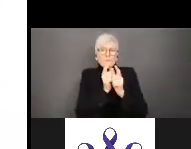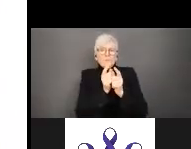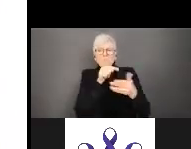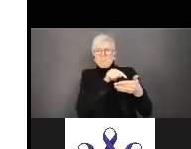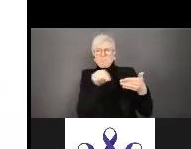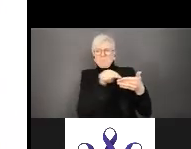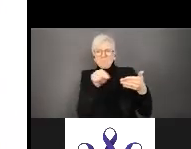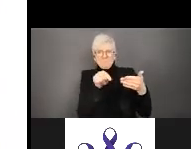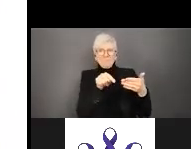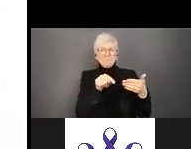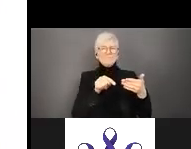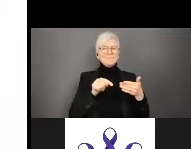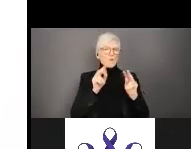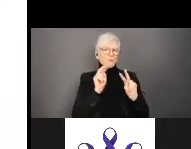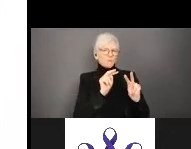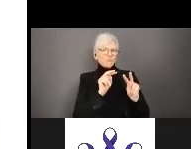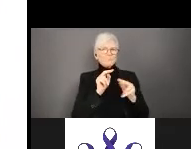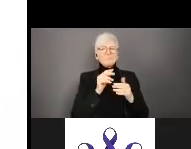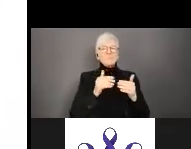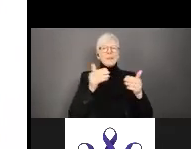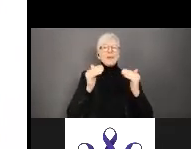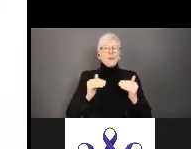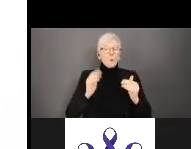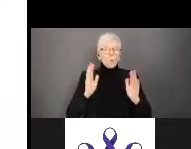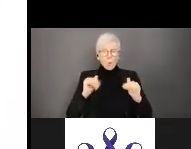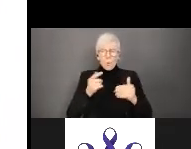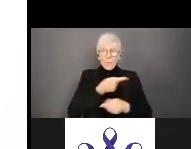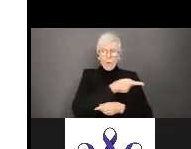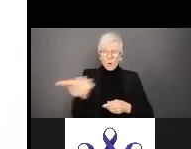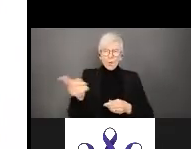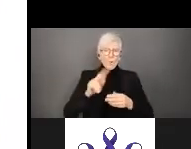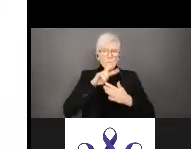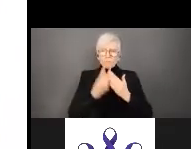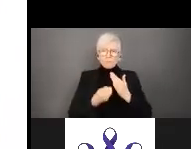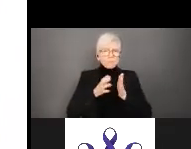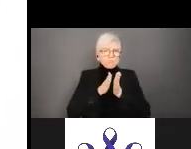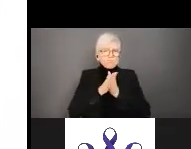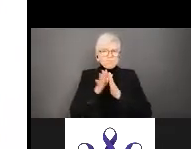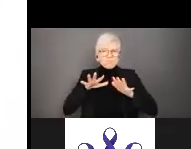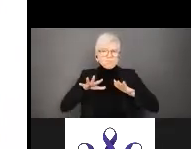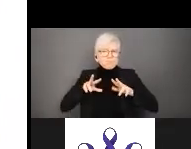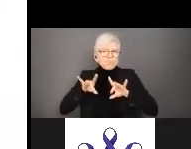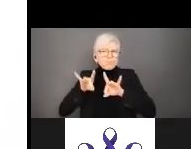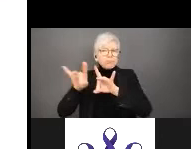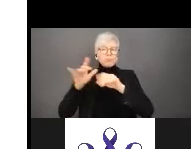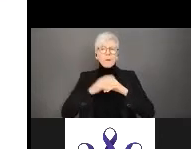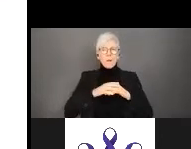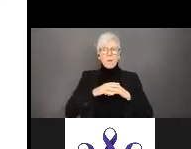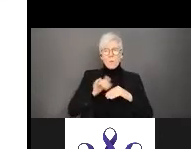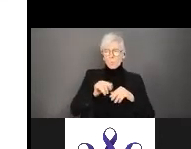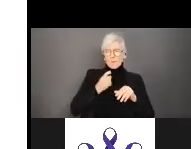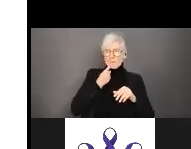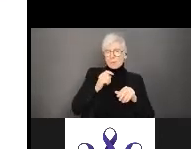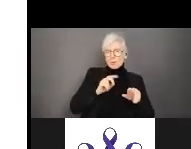that. And we really hope that you're going to dig in, because I think from the questions that were asked in the chat box